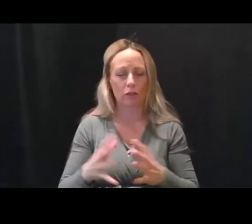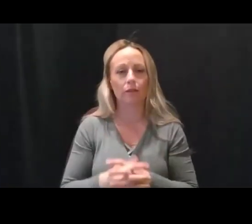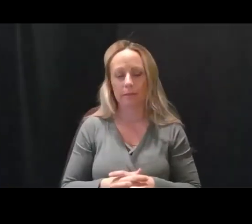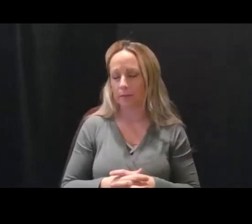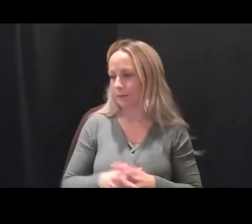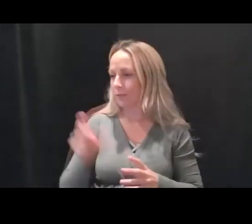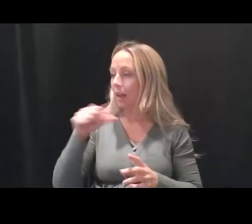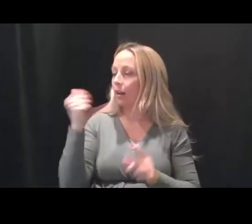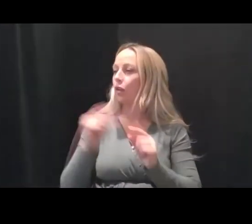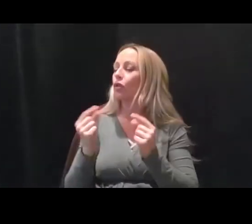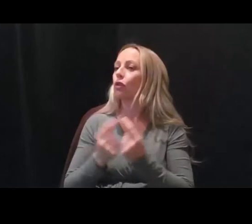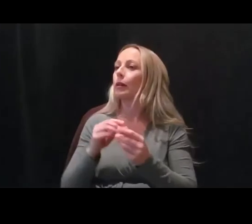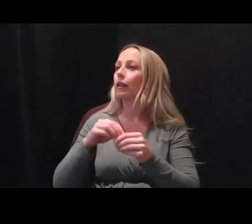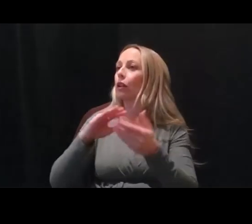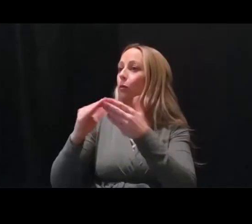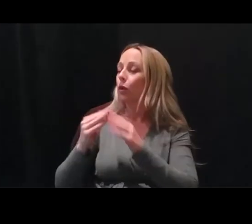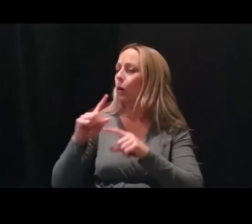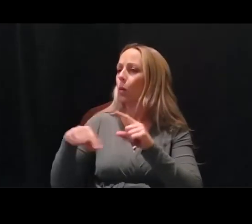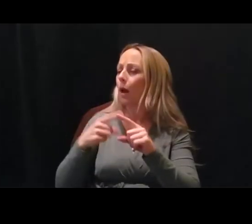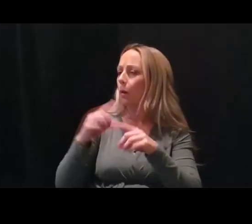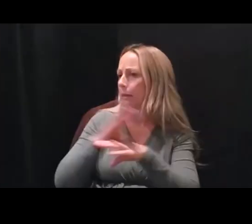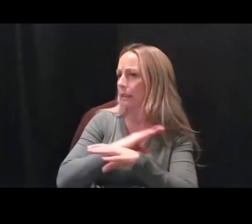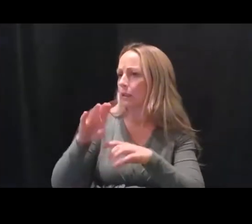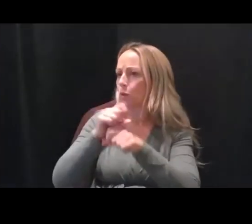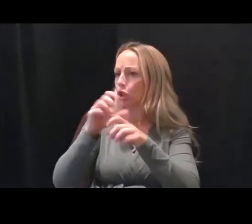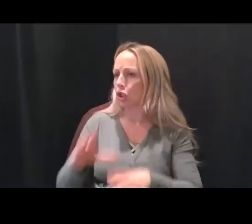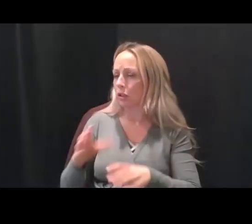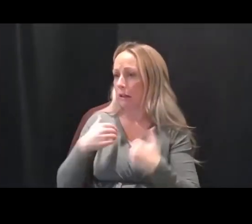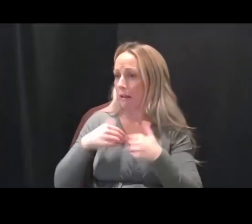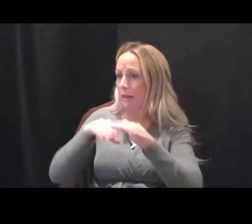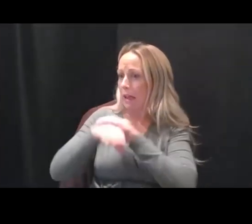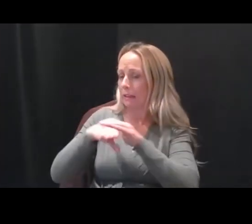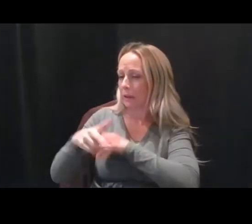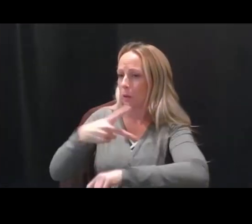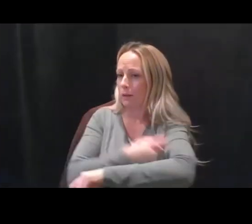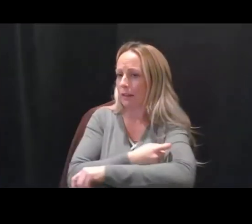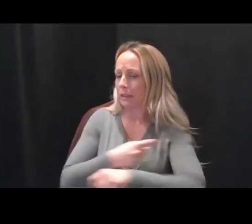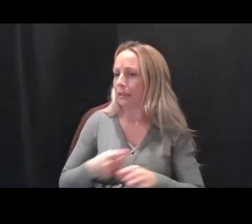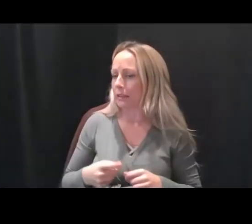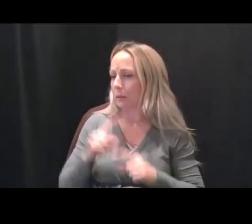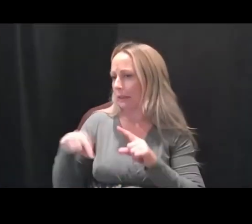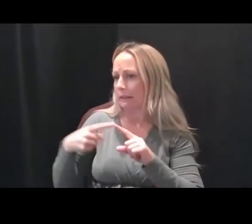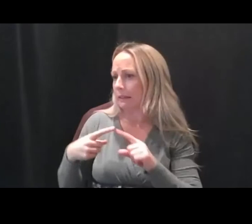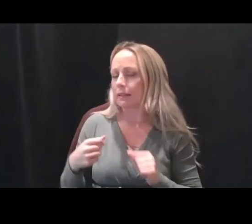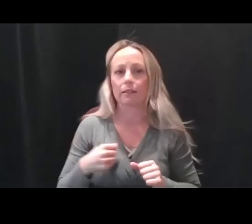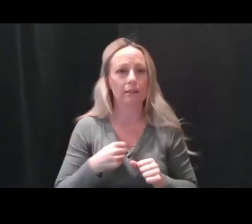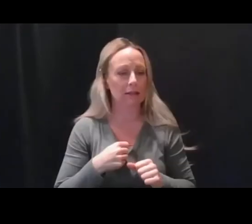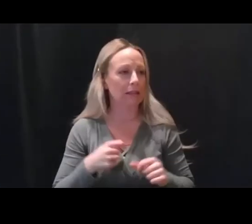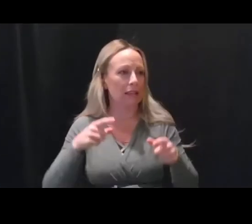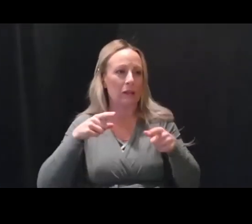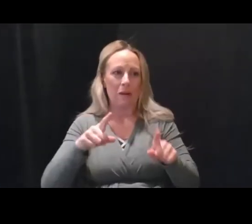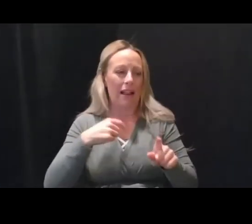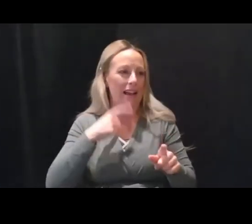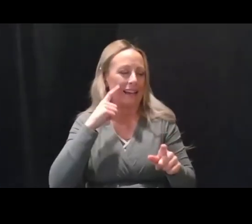Another group in the community, when will businesses and workers get access to the vaccine? While we can't give